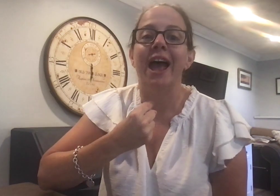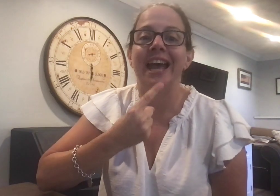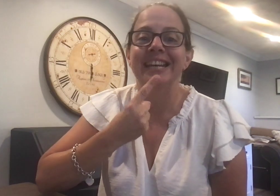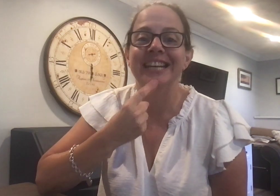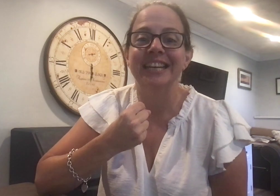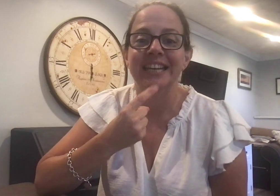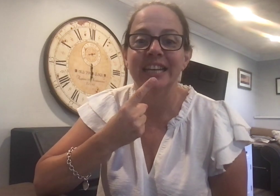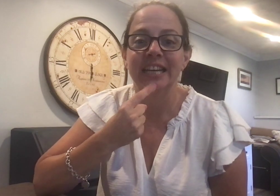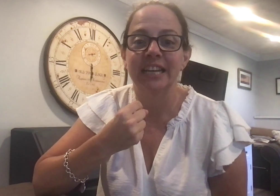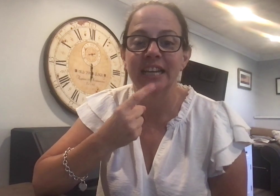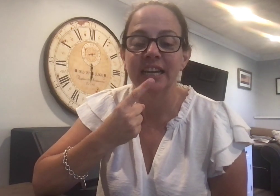Red.